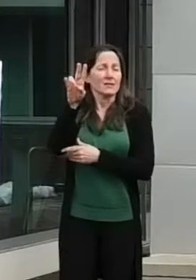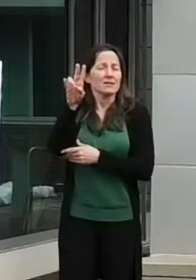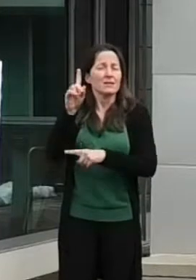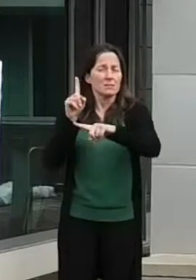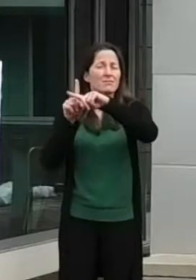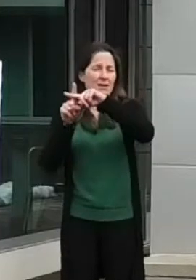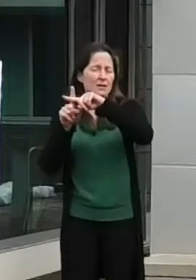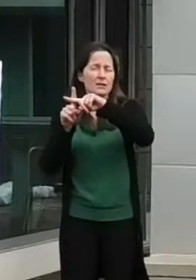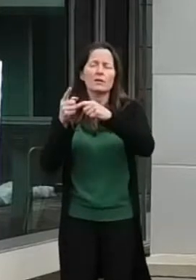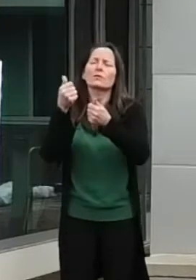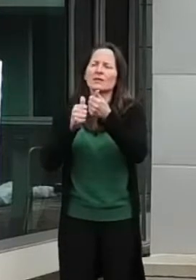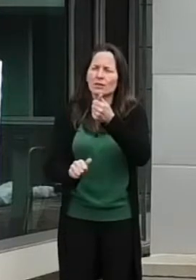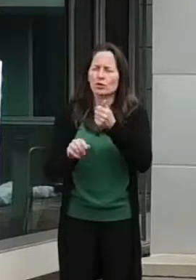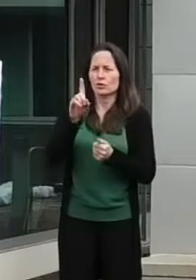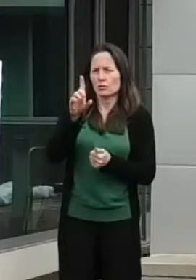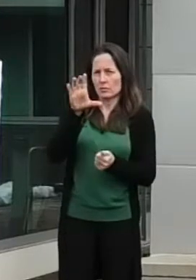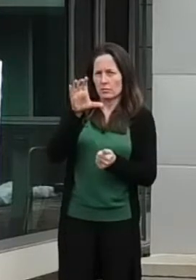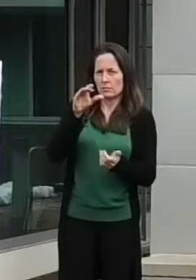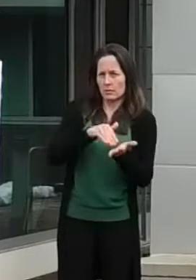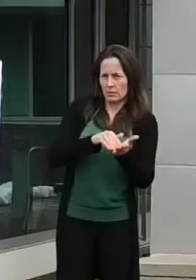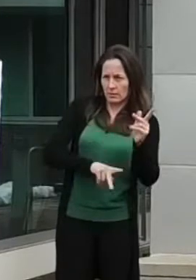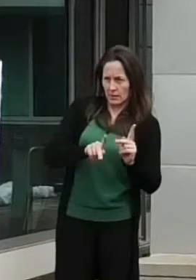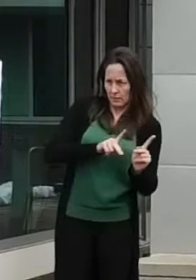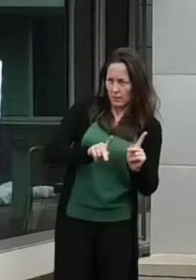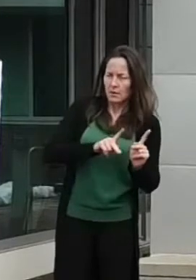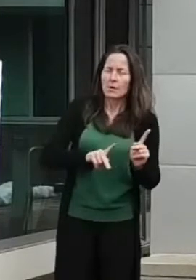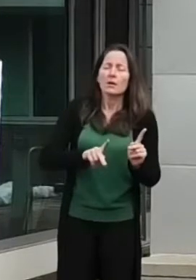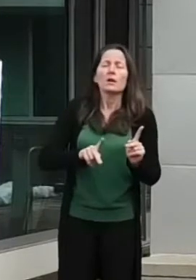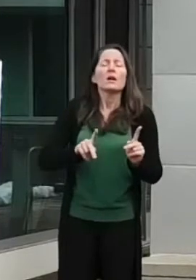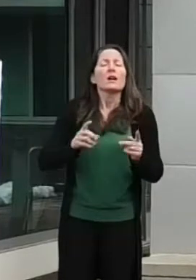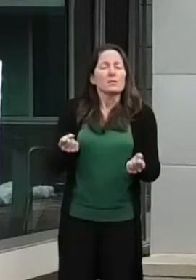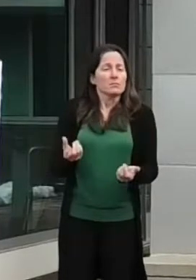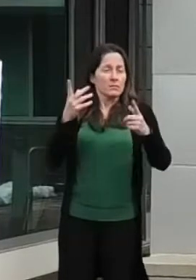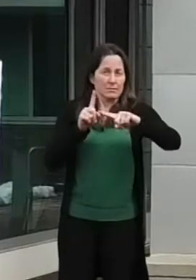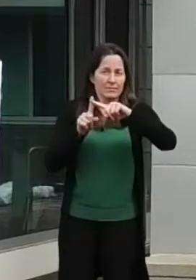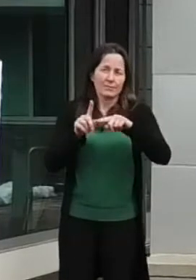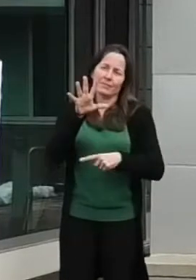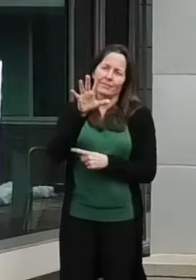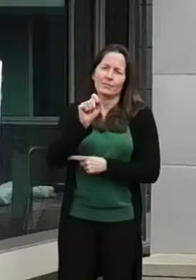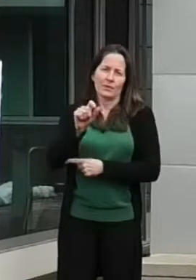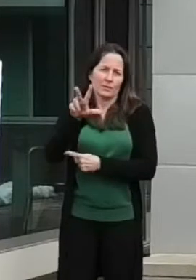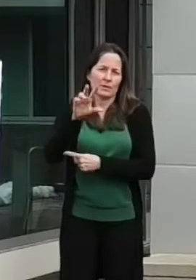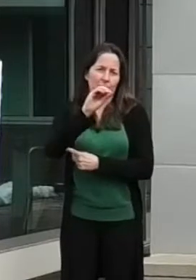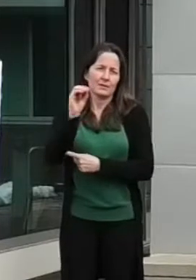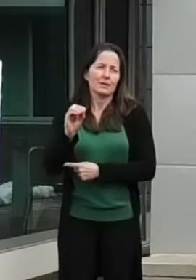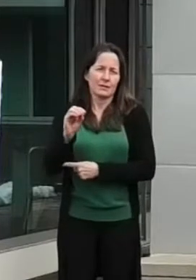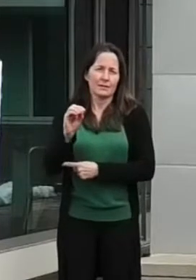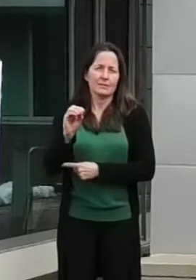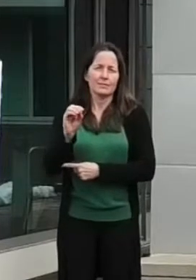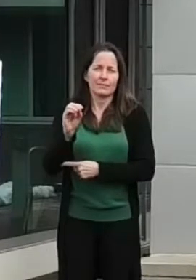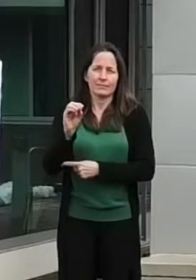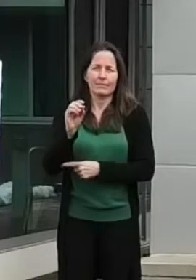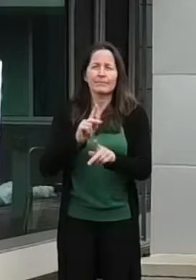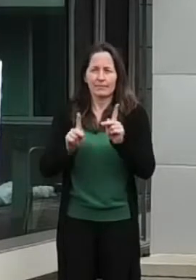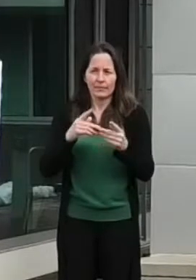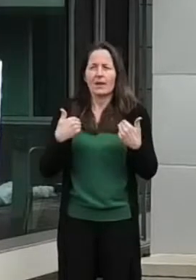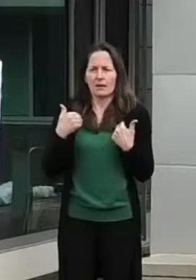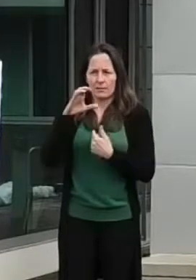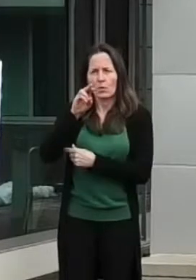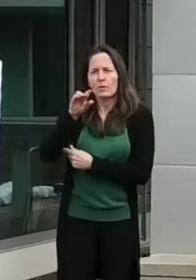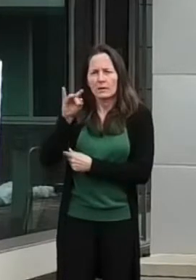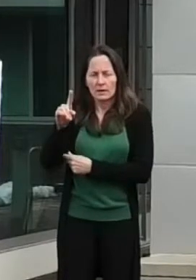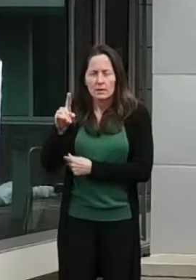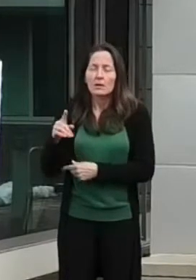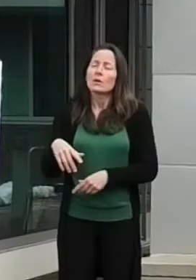100,000 residents and a positivity rate of 5.3%. The virus has taken